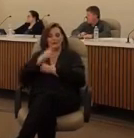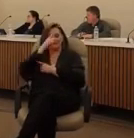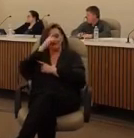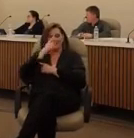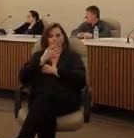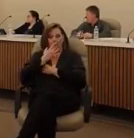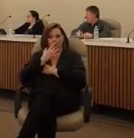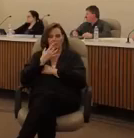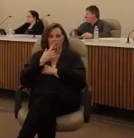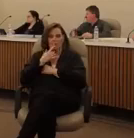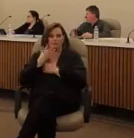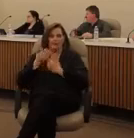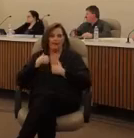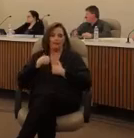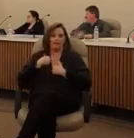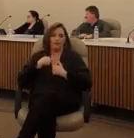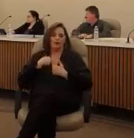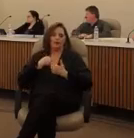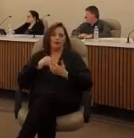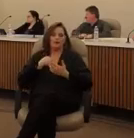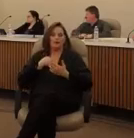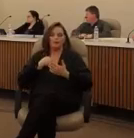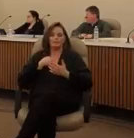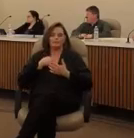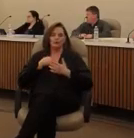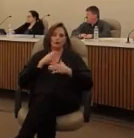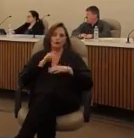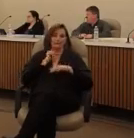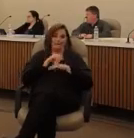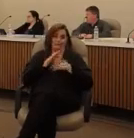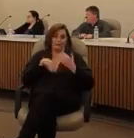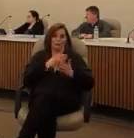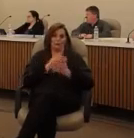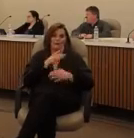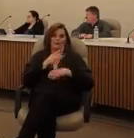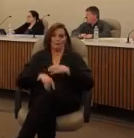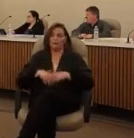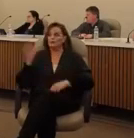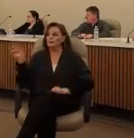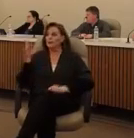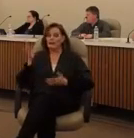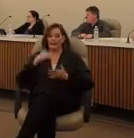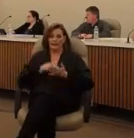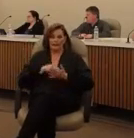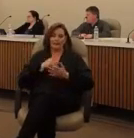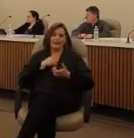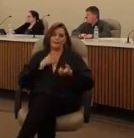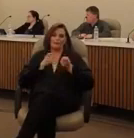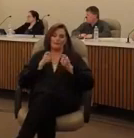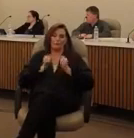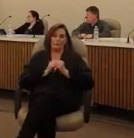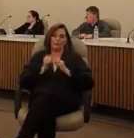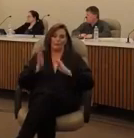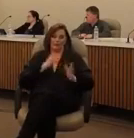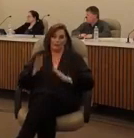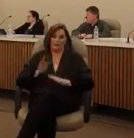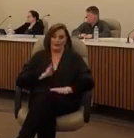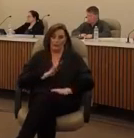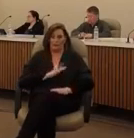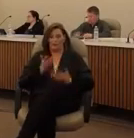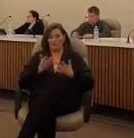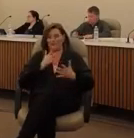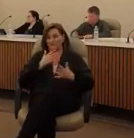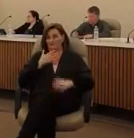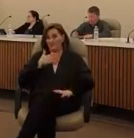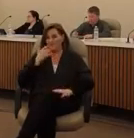sure that. Right, I'm just putting an outside window on it. Gotcha. And again, we'd be willing to, if we're going to be dealing with the planning board, that might be the best place